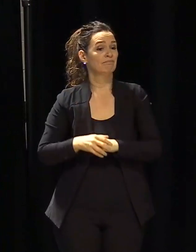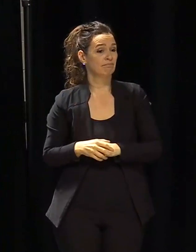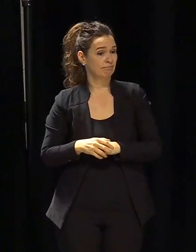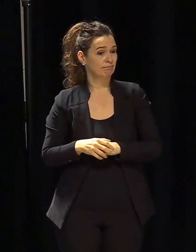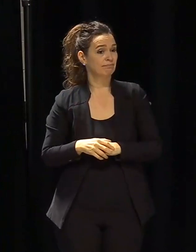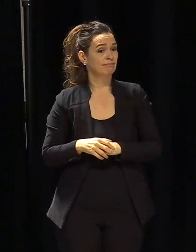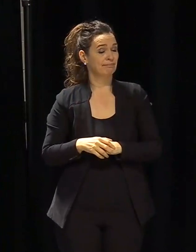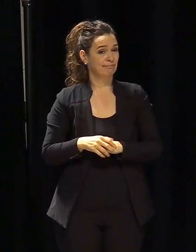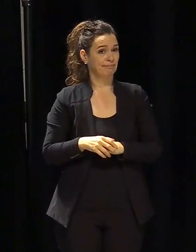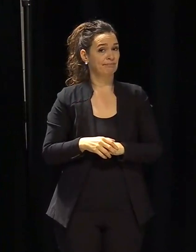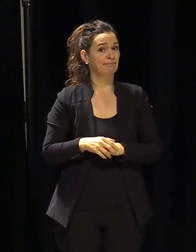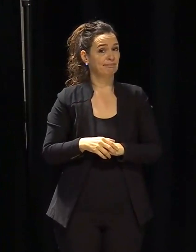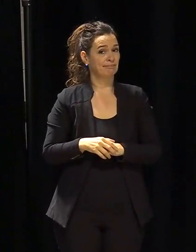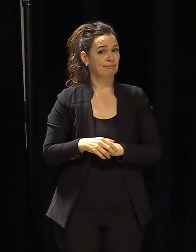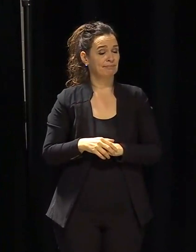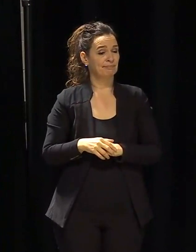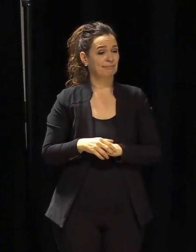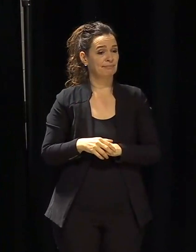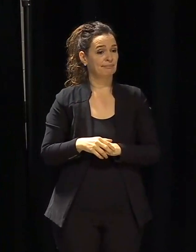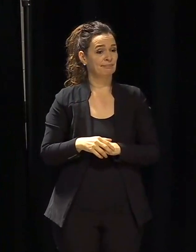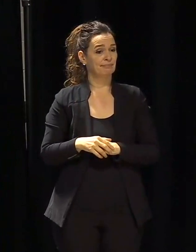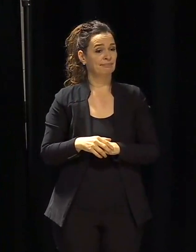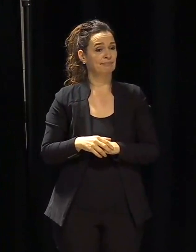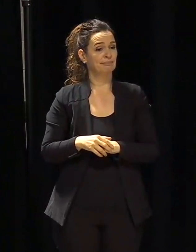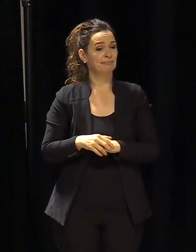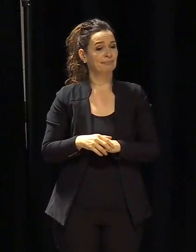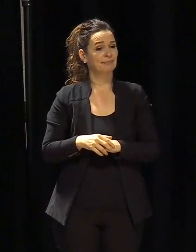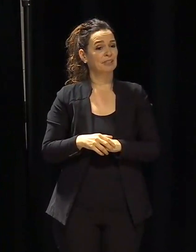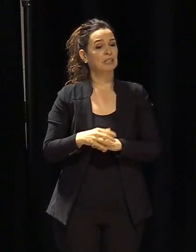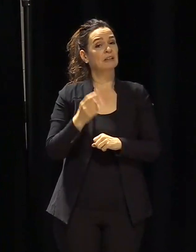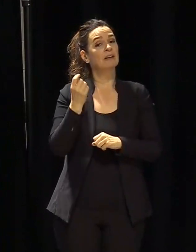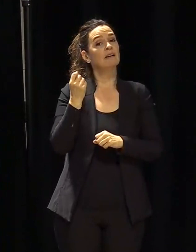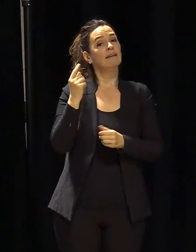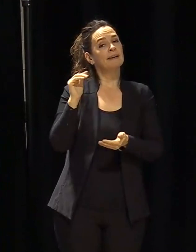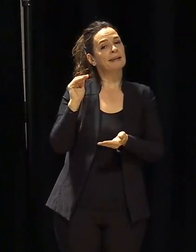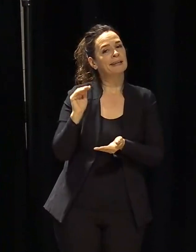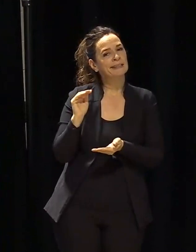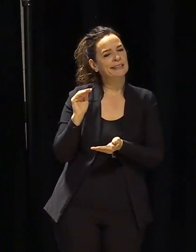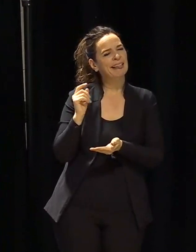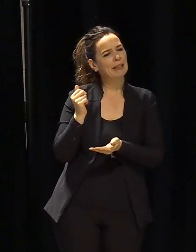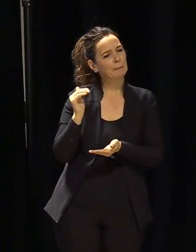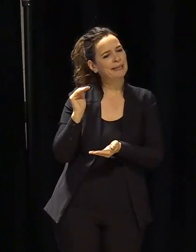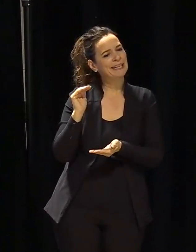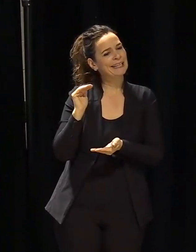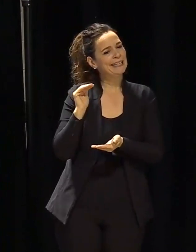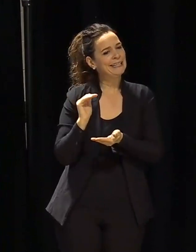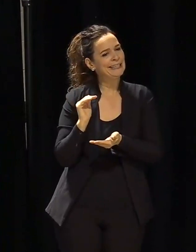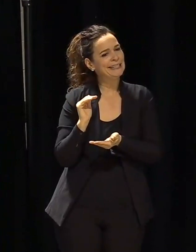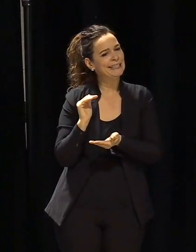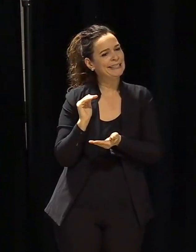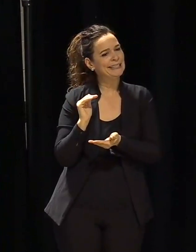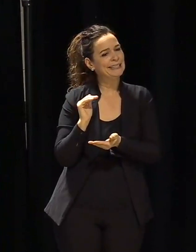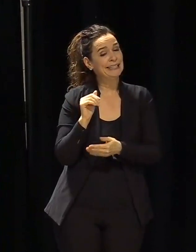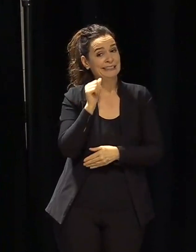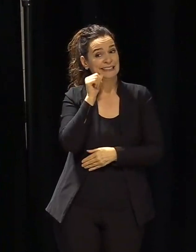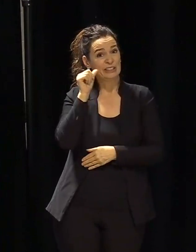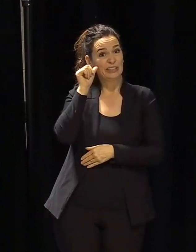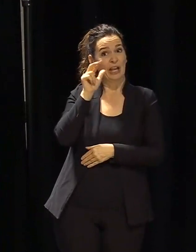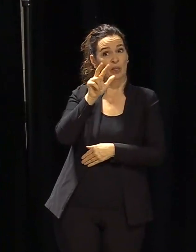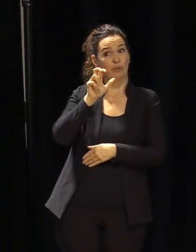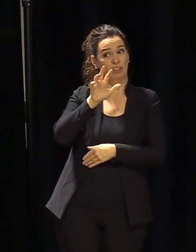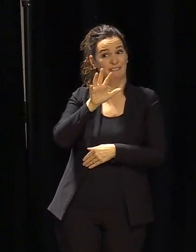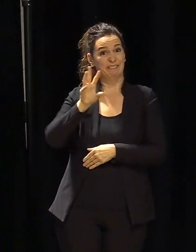many as yesterday. We had 356, so we're down again. The Thanksgiving surge, not